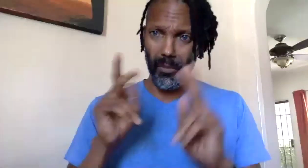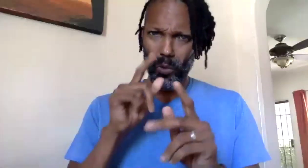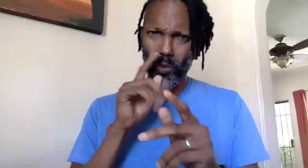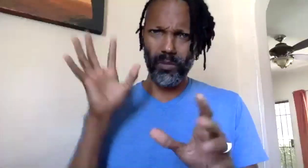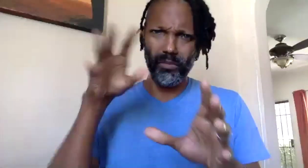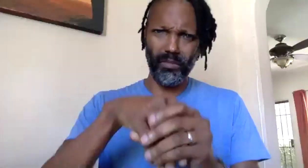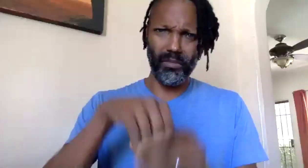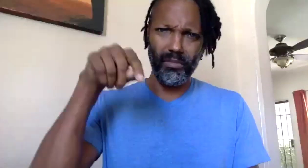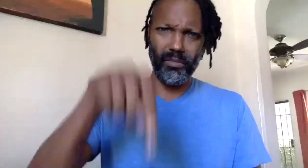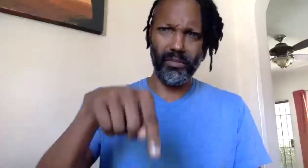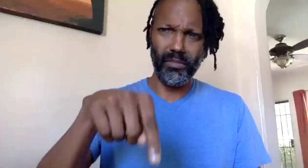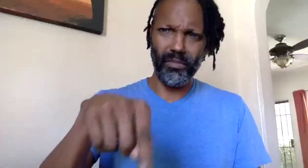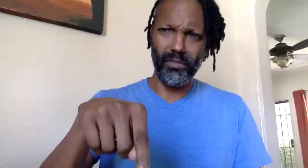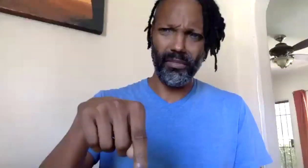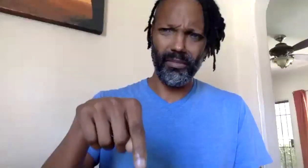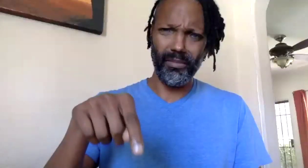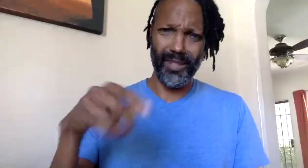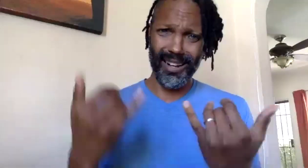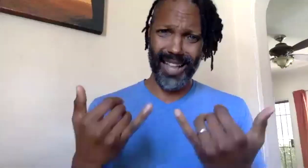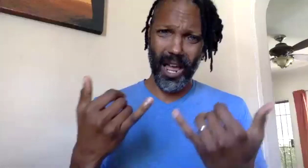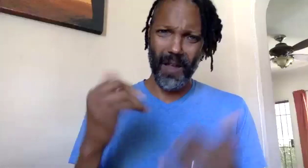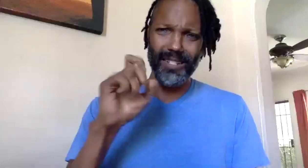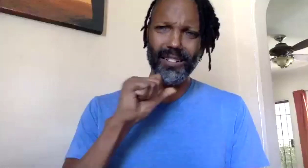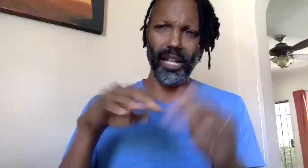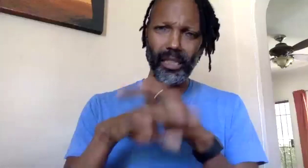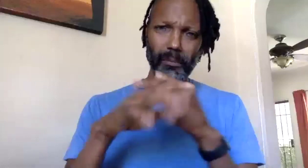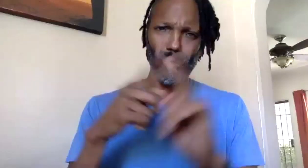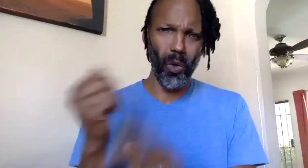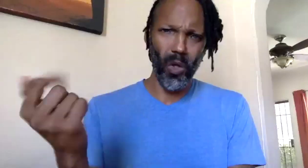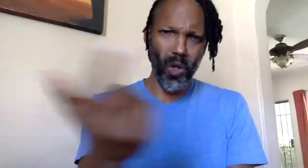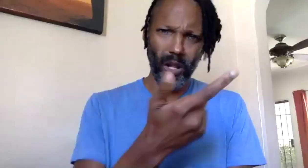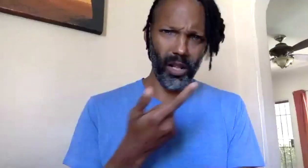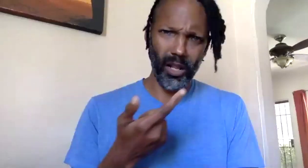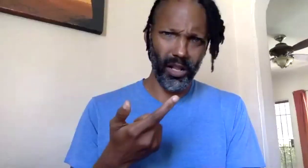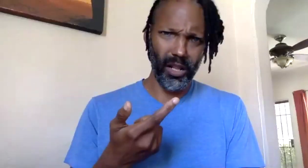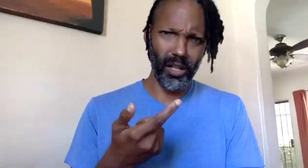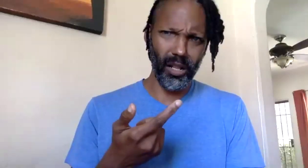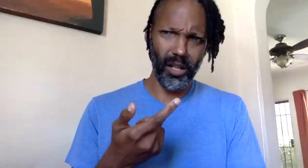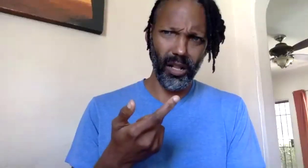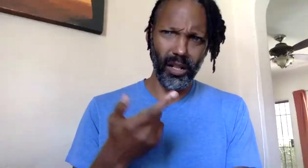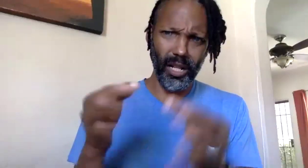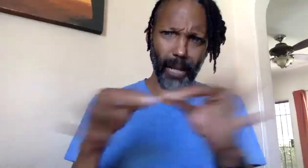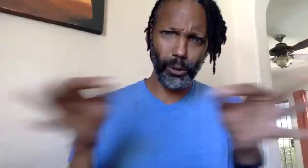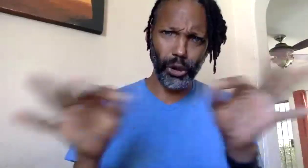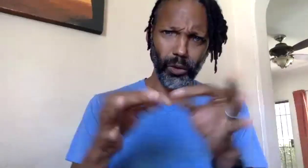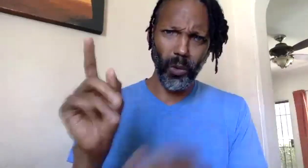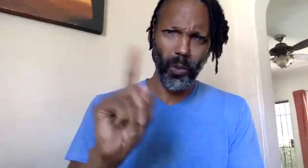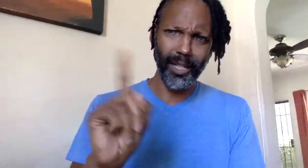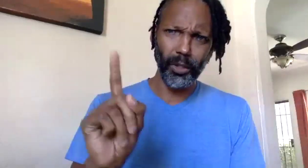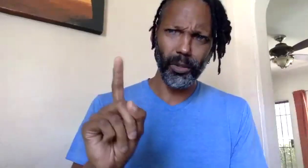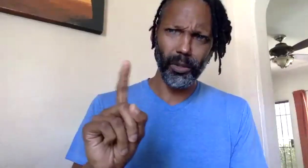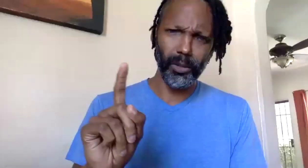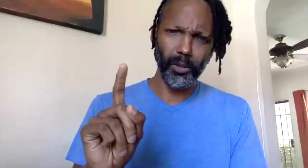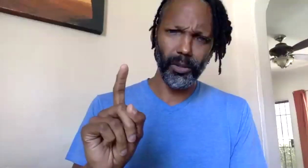in the deaf community. Every attendee now, it's not accessible. I want to know where